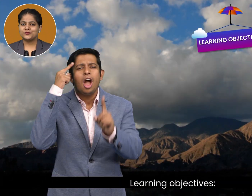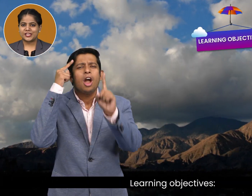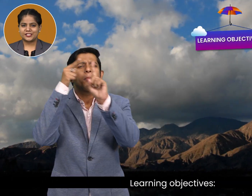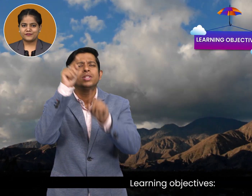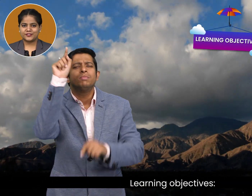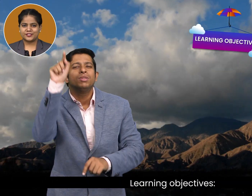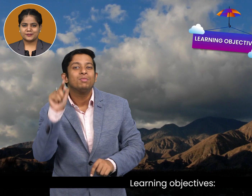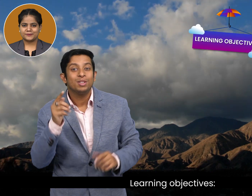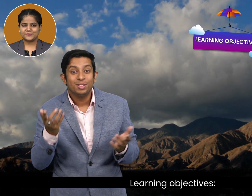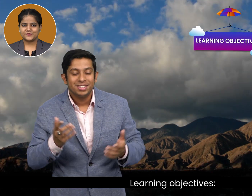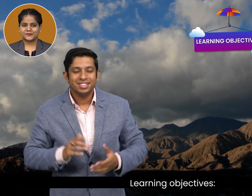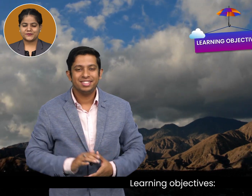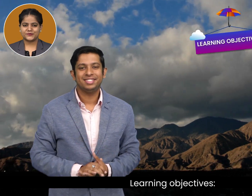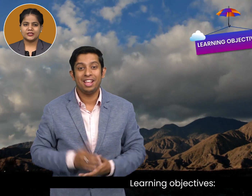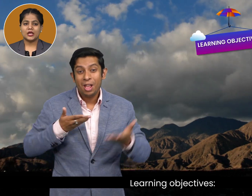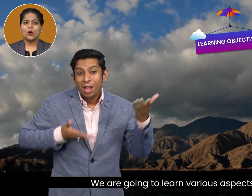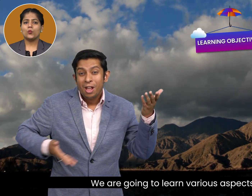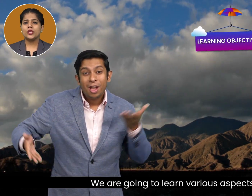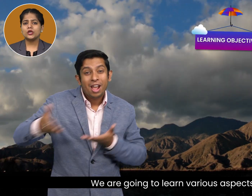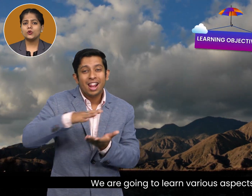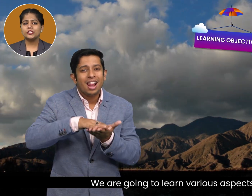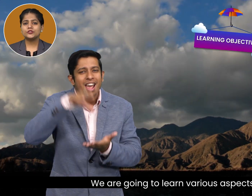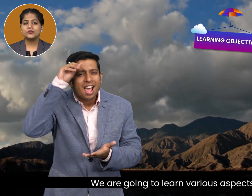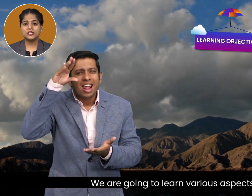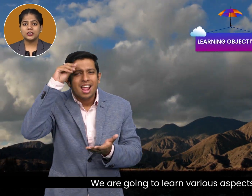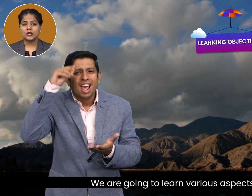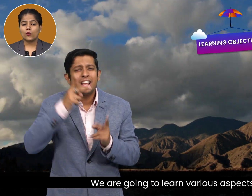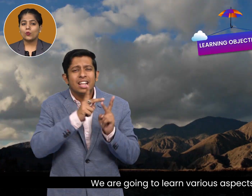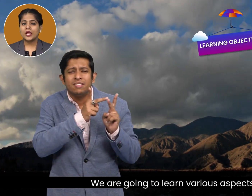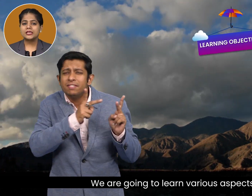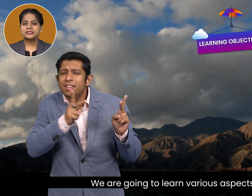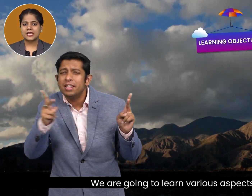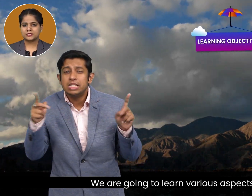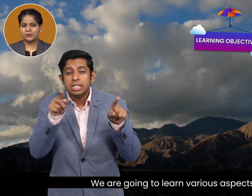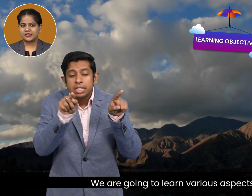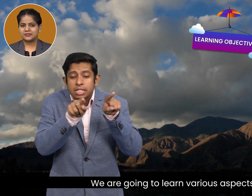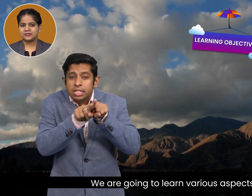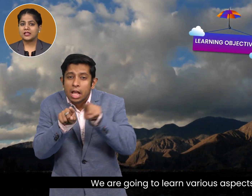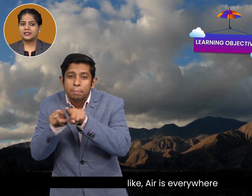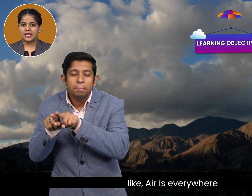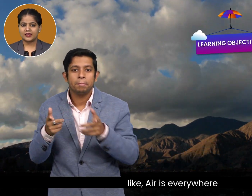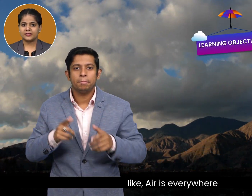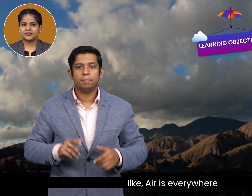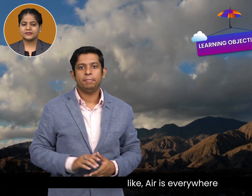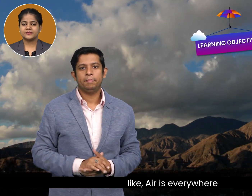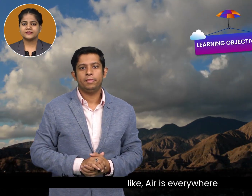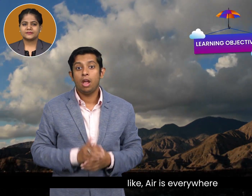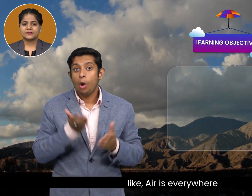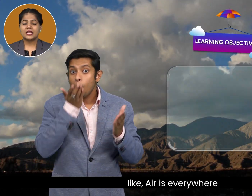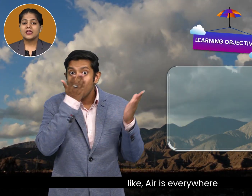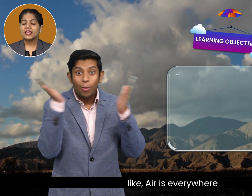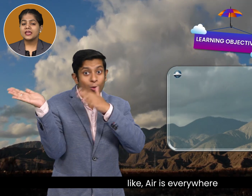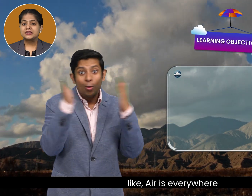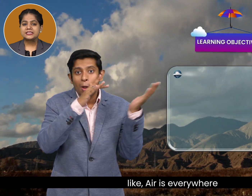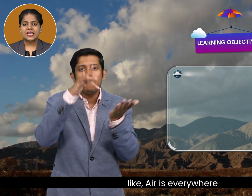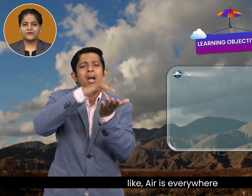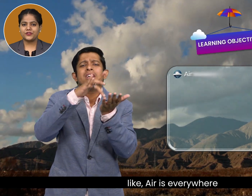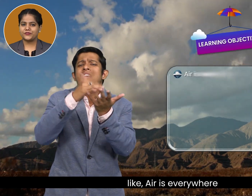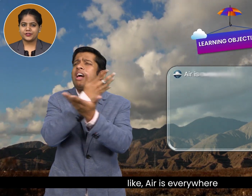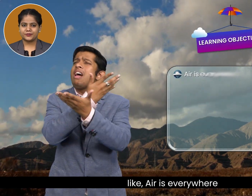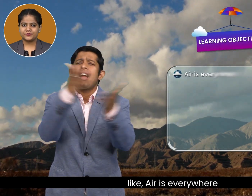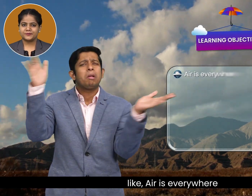Learning objectives. We are going to learn various aspects like air